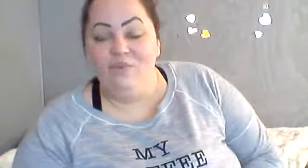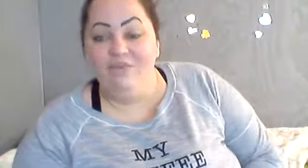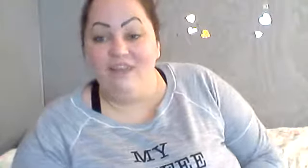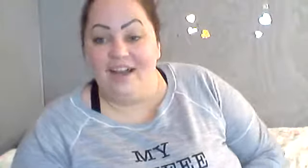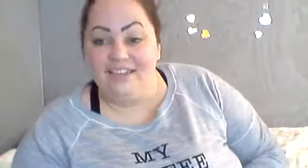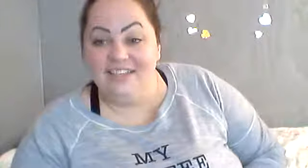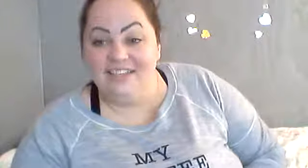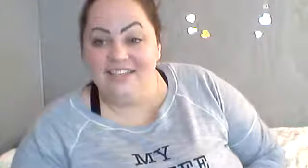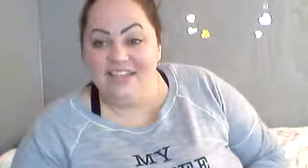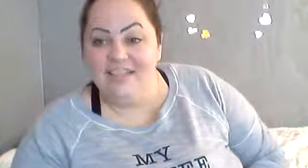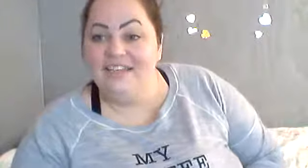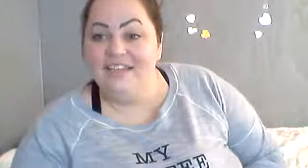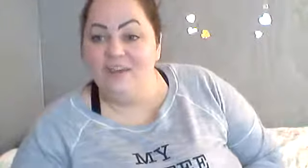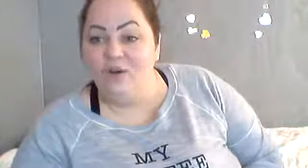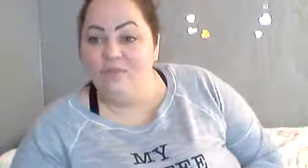So we've got Ilissa, Kiyomi,